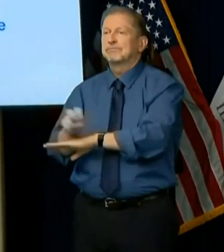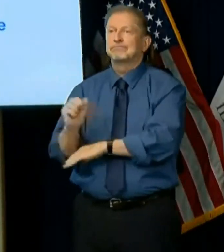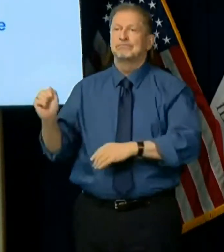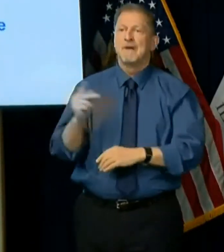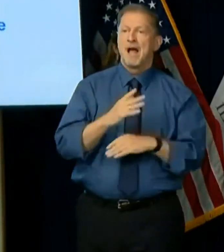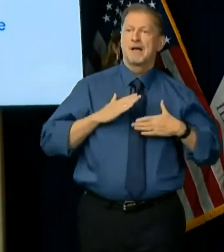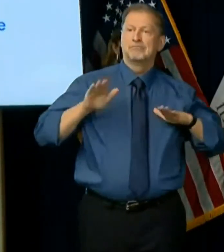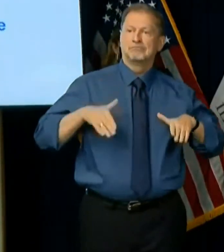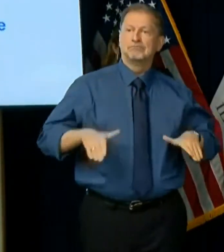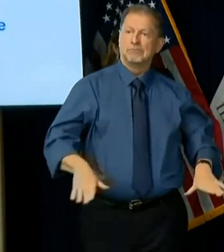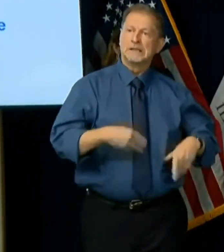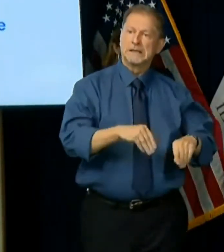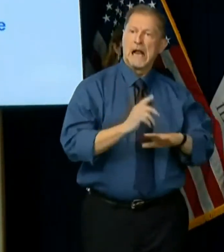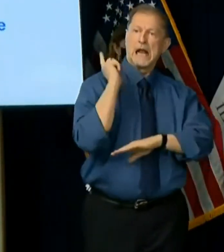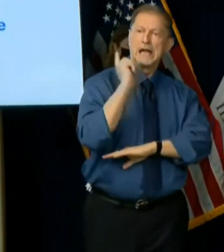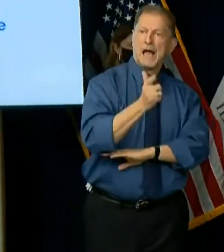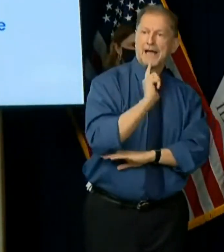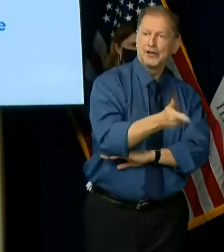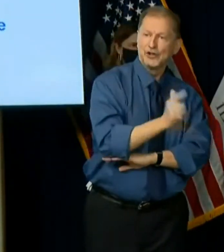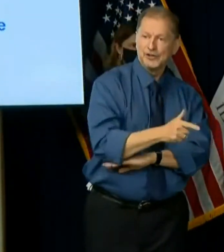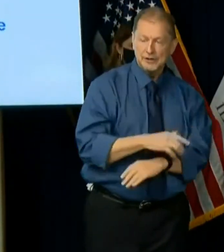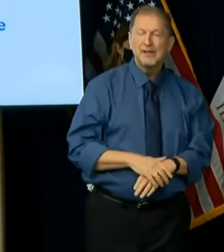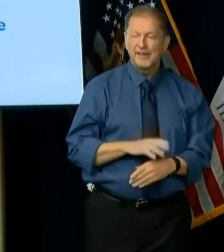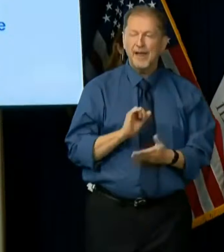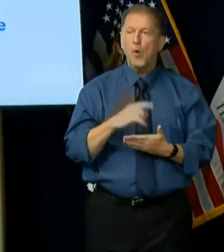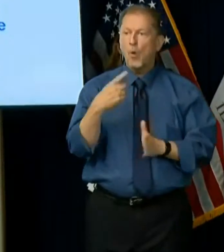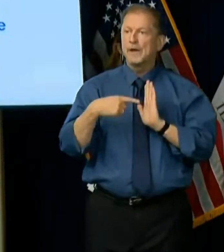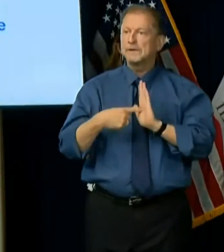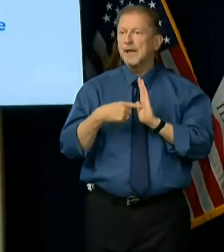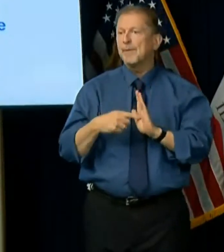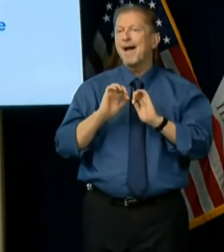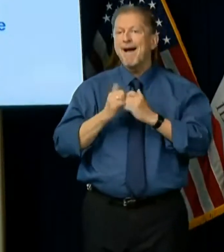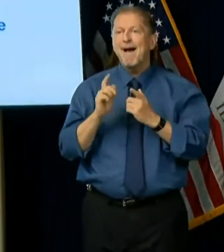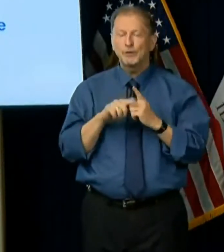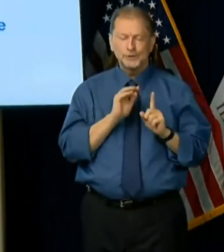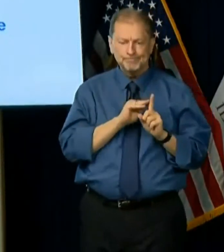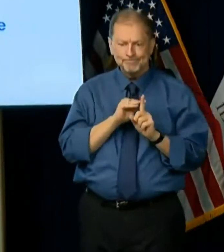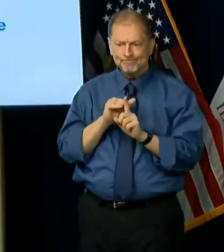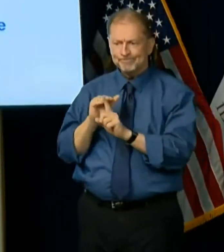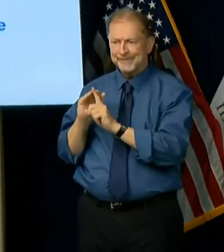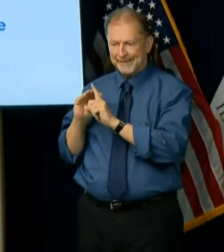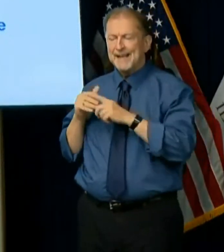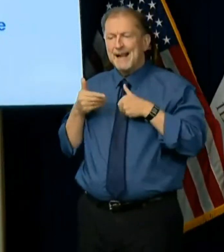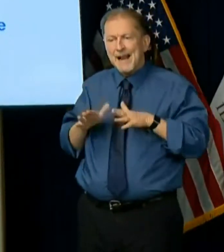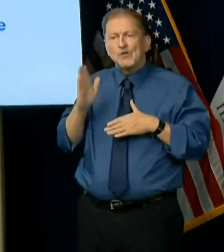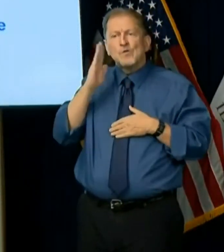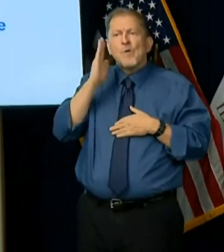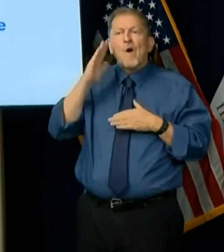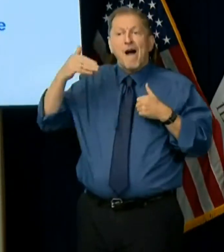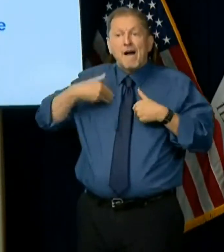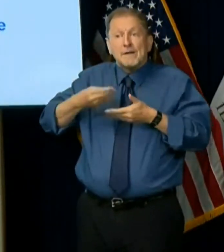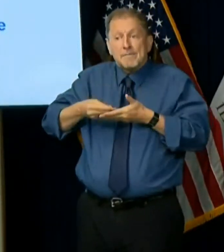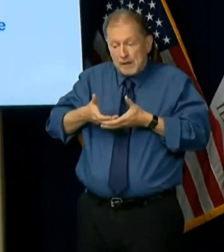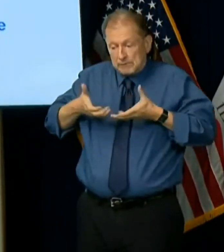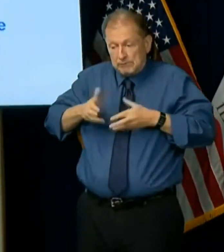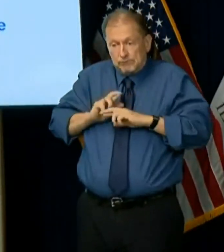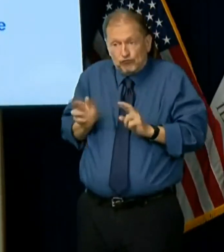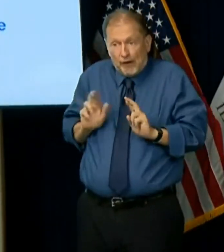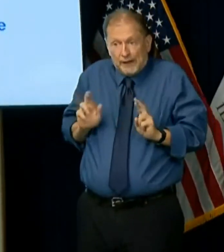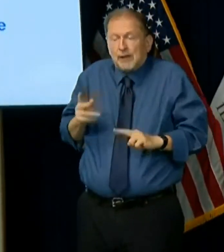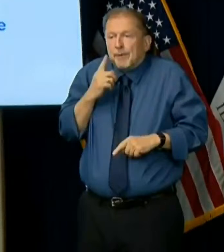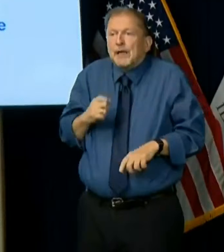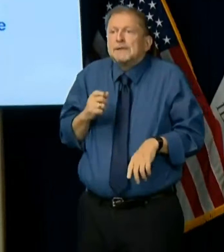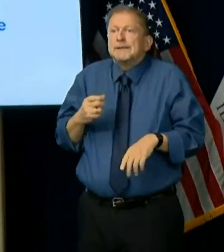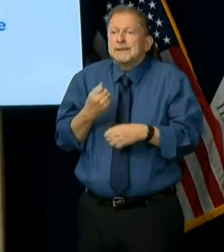one of the reasons we're working tirelessly to get the word out to our Illinois communities about these critical funding opportunities, because it can help save